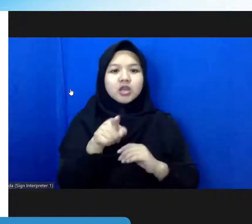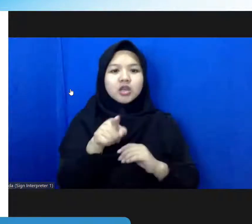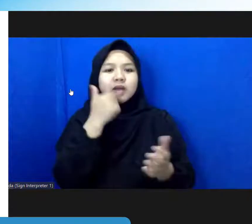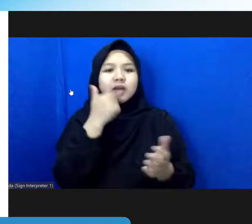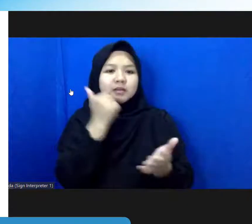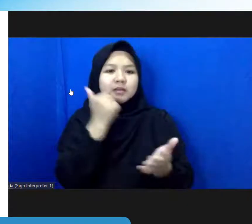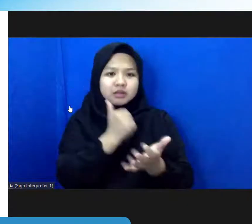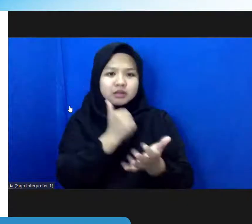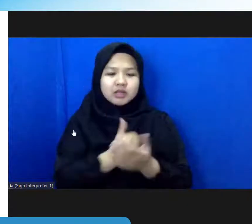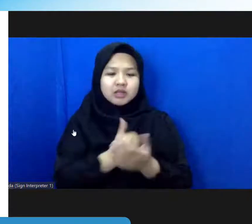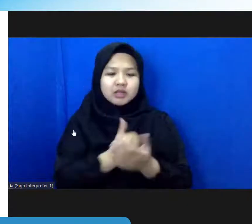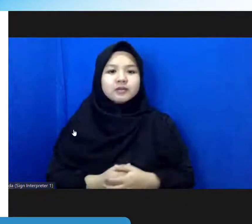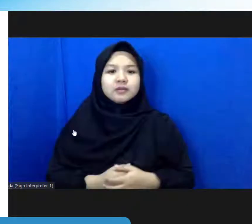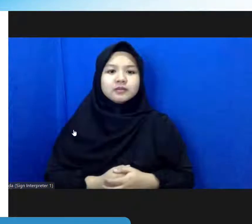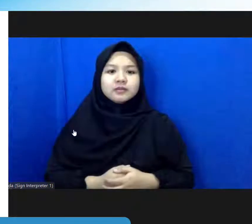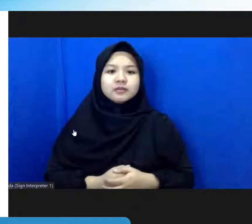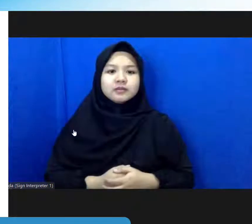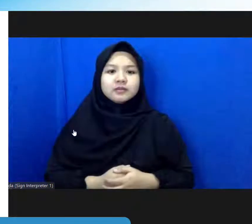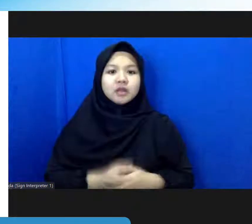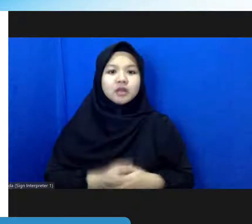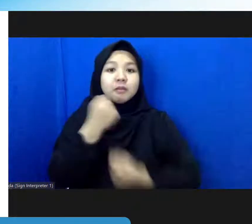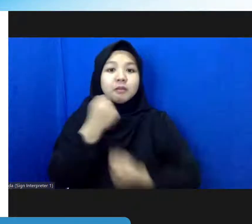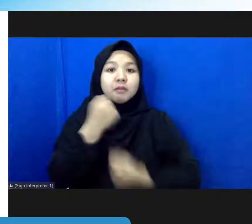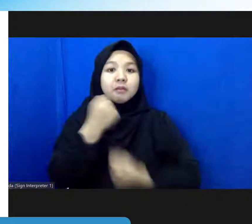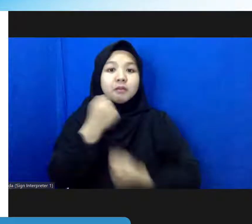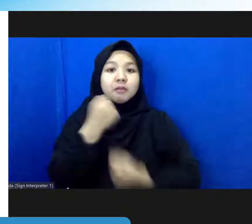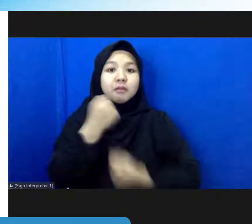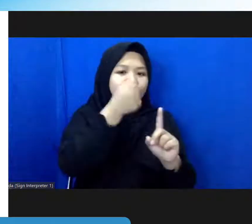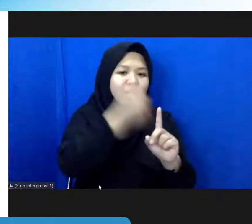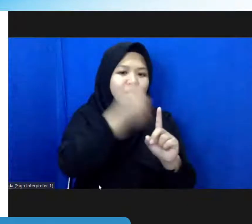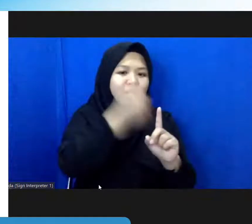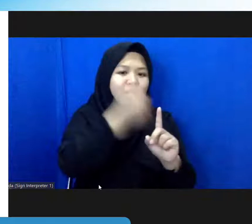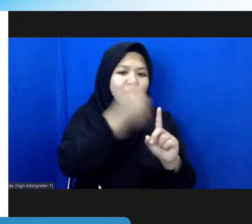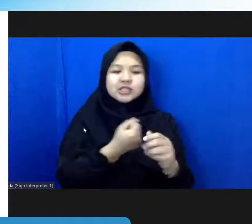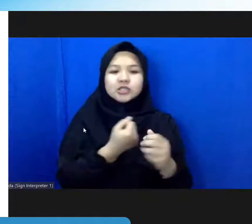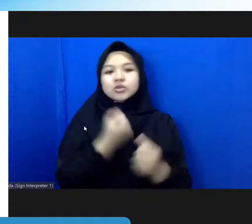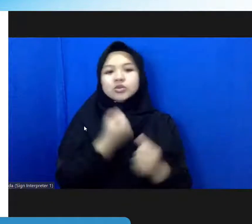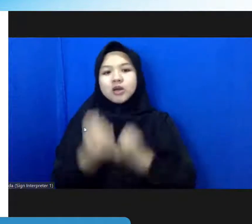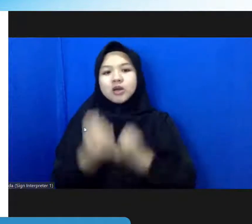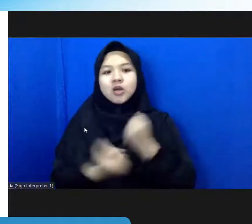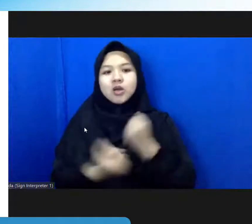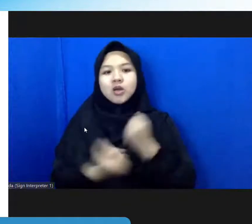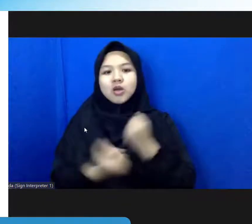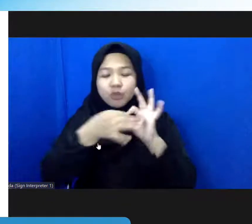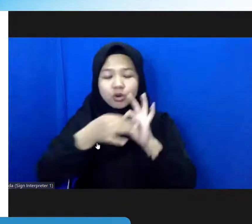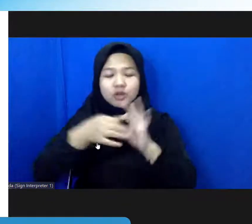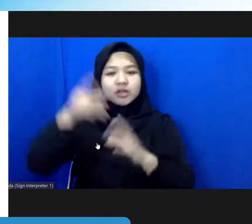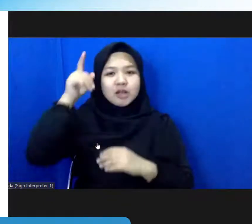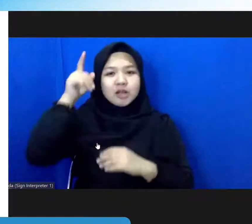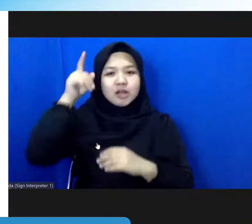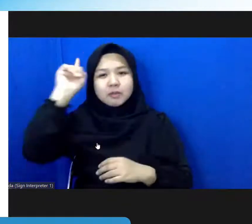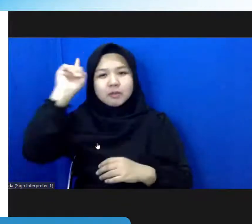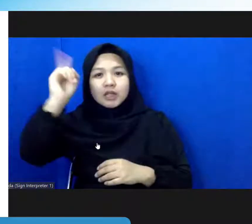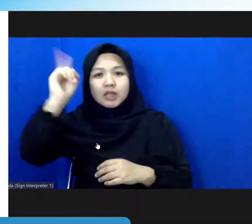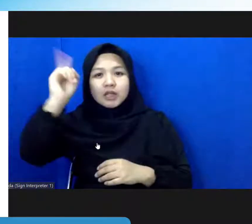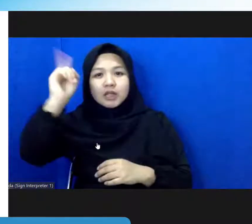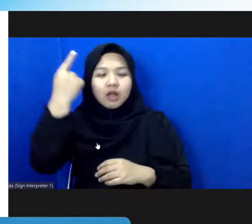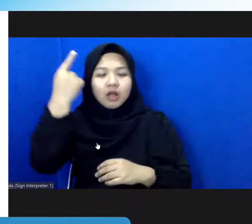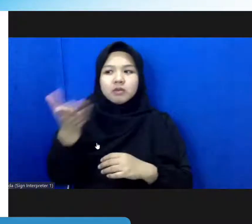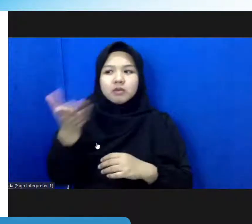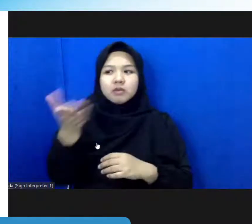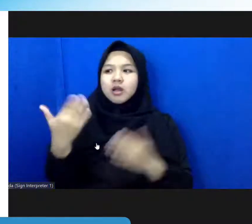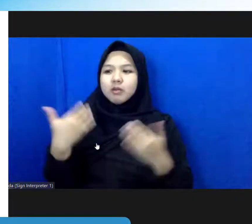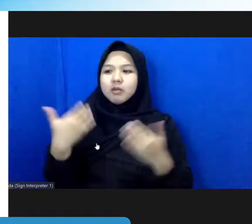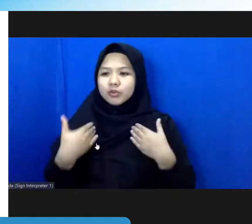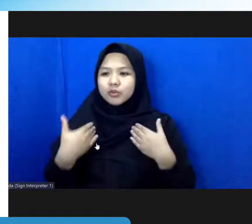course, doing the advocacy, doing the networking with the government, you need to really have or build